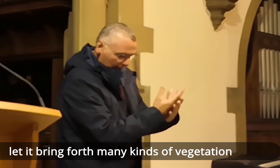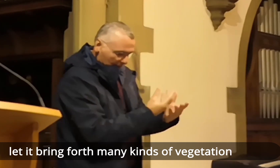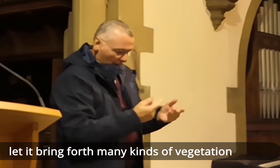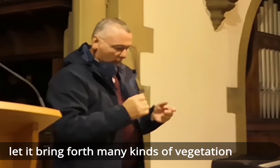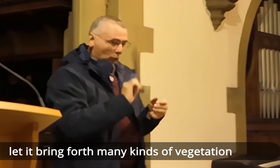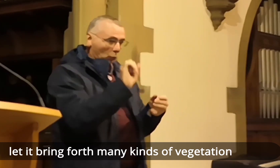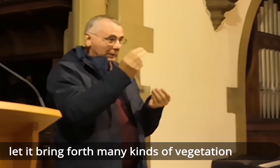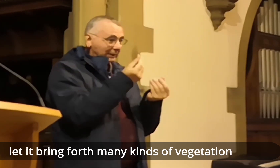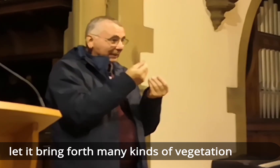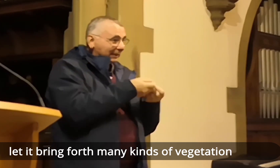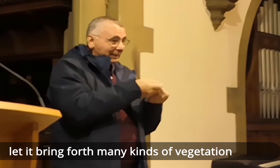many kinds of